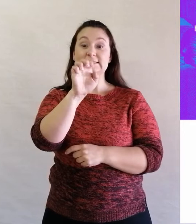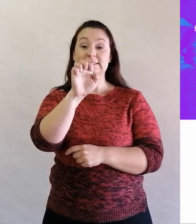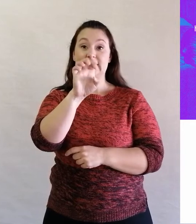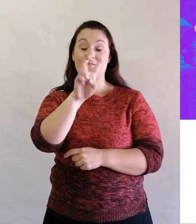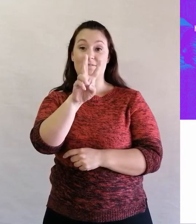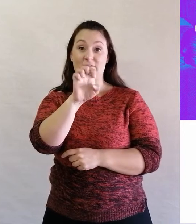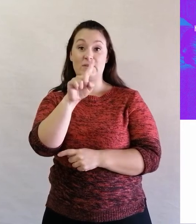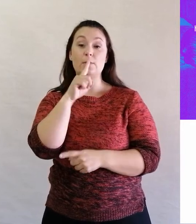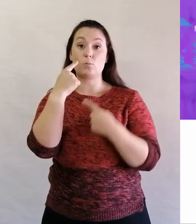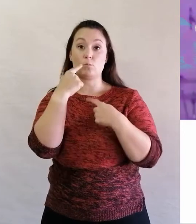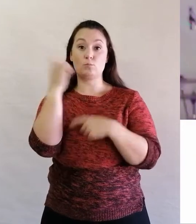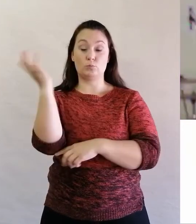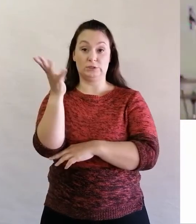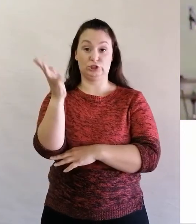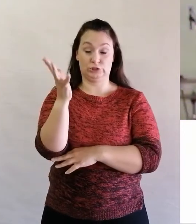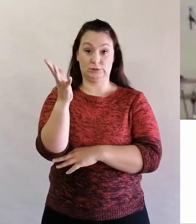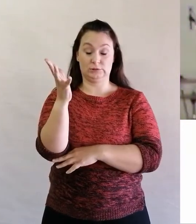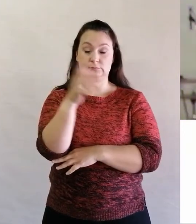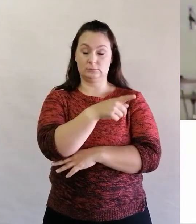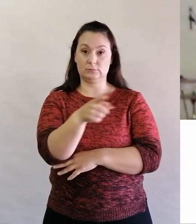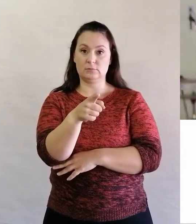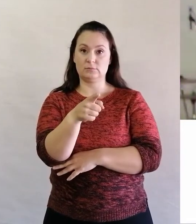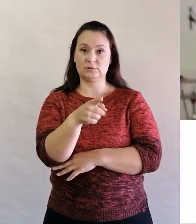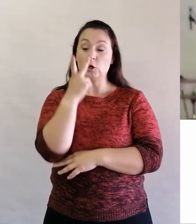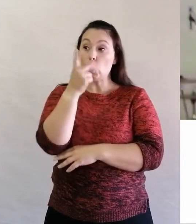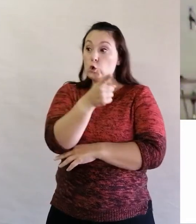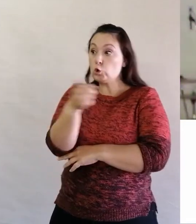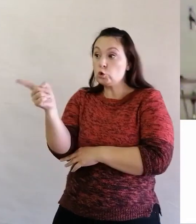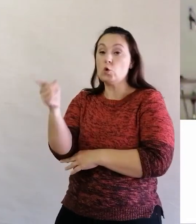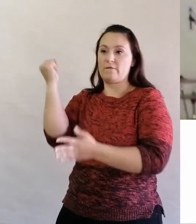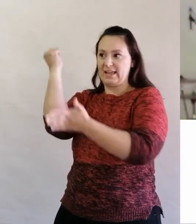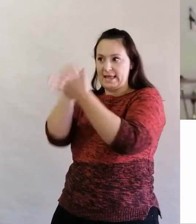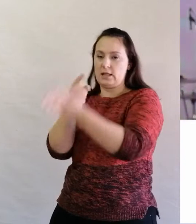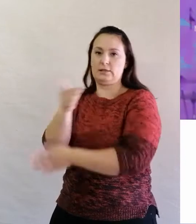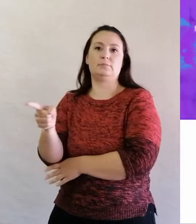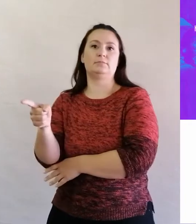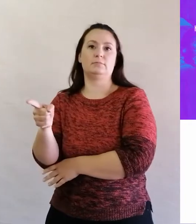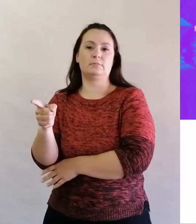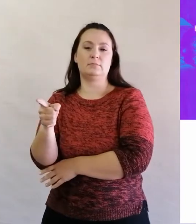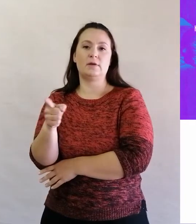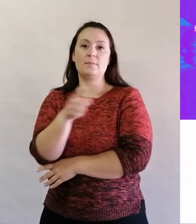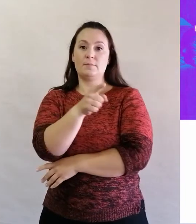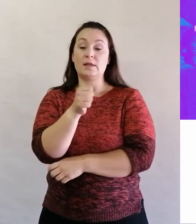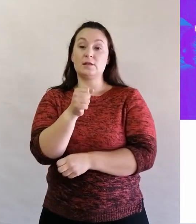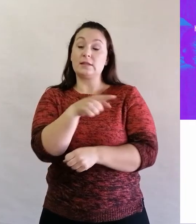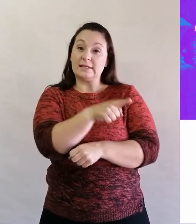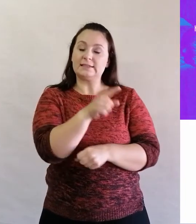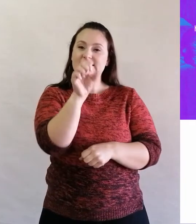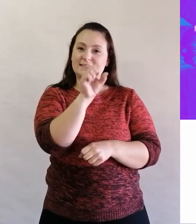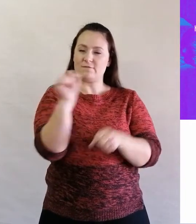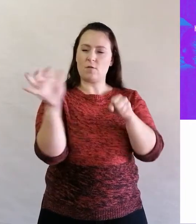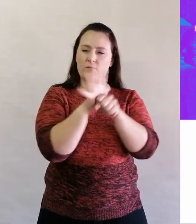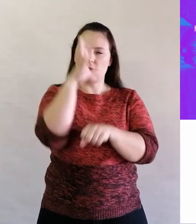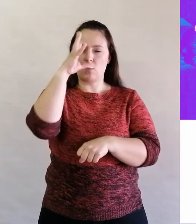and saying, "You yourselves have killed the author of life." But he, full of the Holy Spirit, that's Stephen, gazed